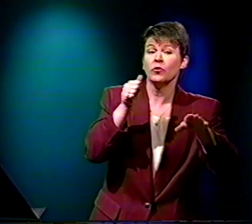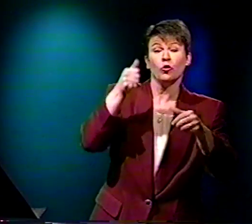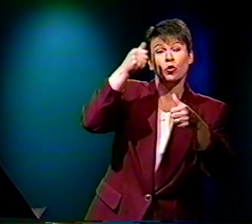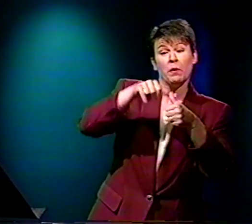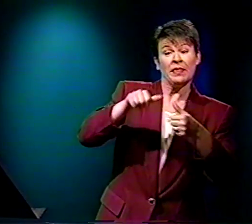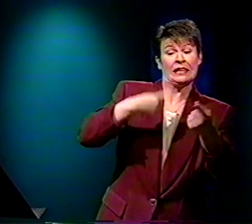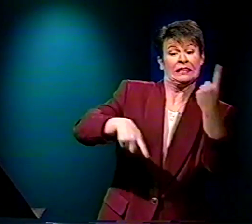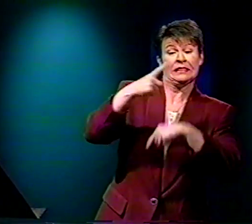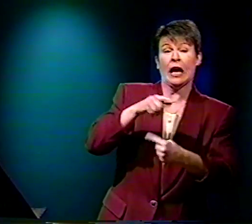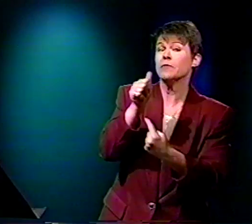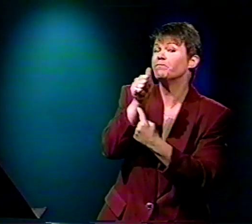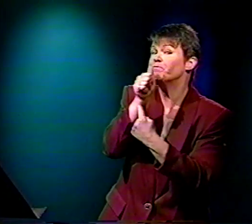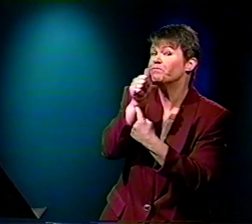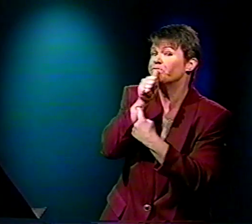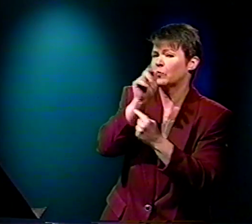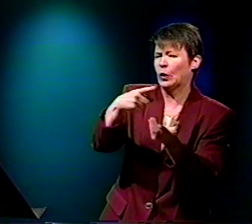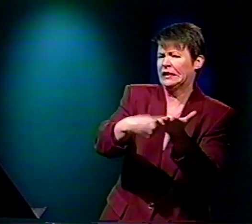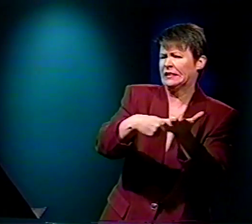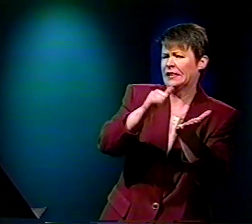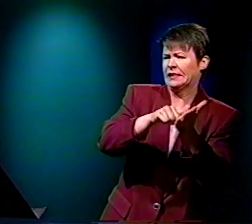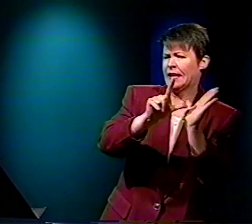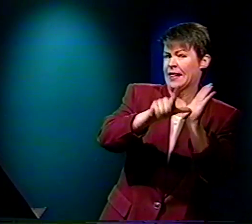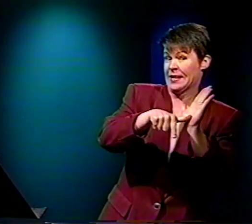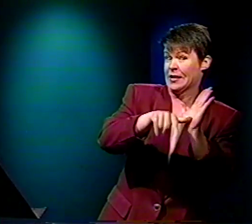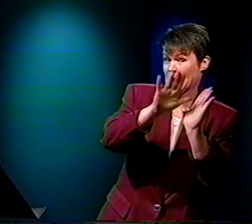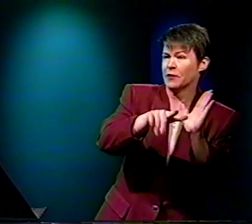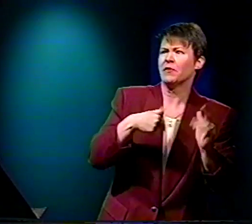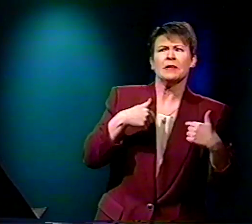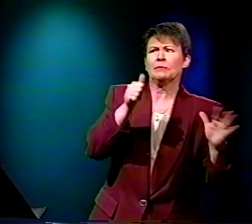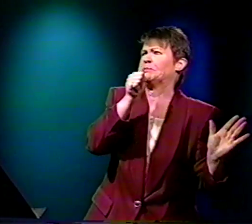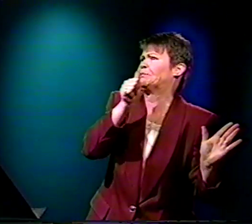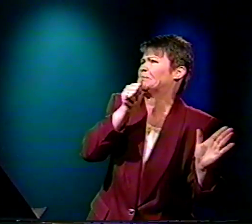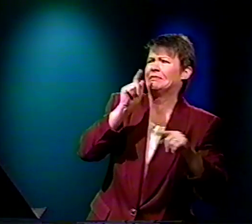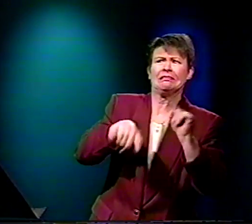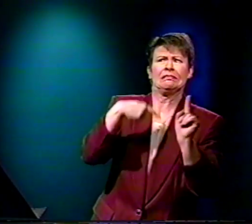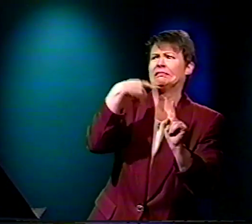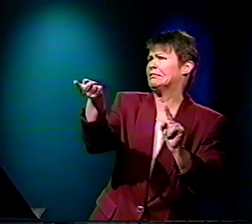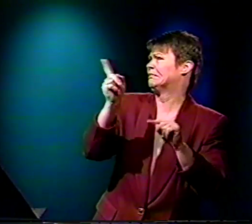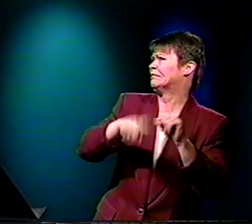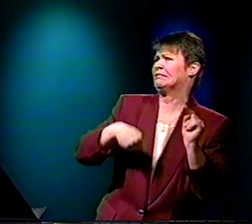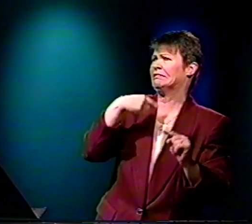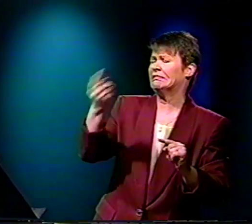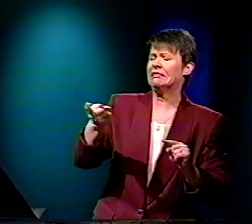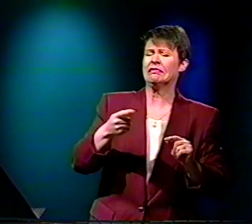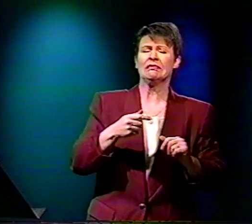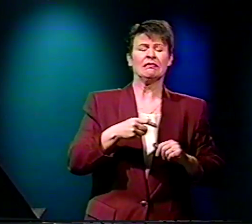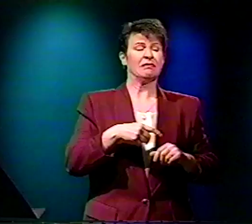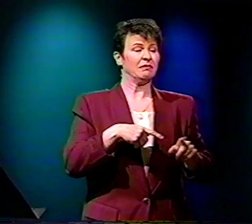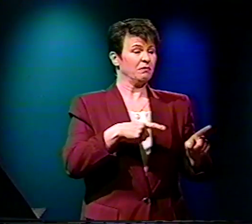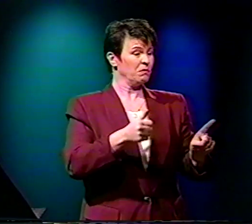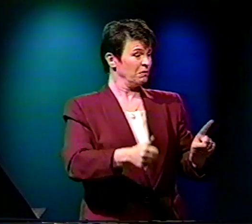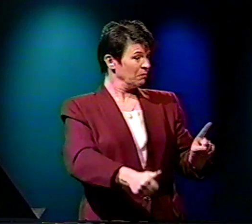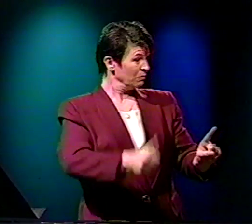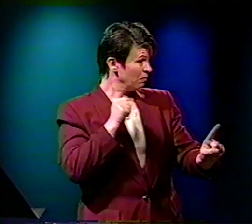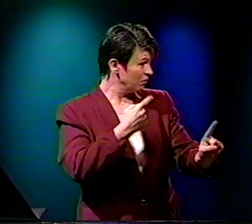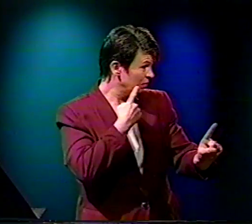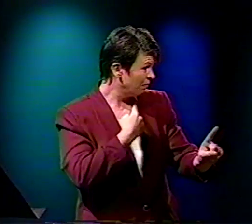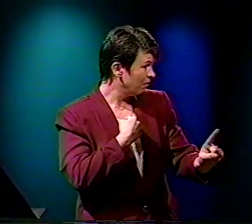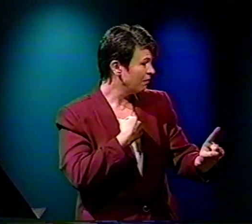code of ethics. It's confidential. Now, remember my use of this sign of confidential. We'll discuss that a little bit later. But anyway, she says, it's confidential. I can't